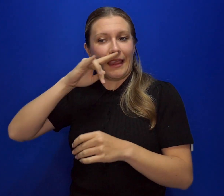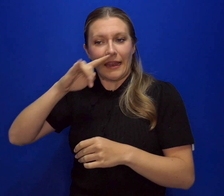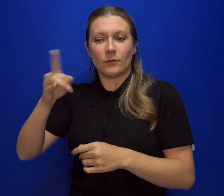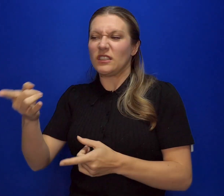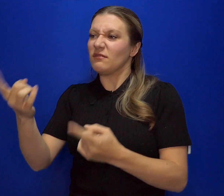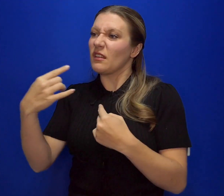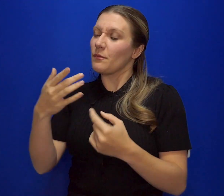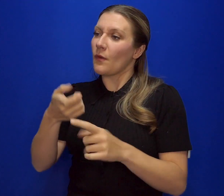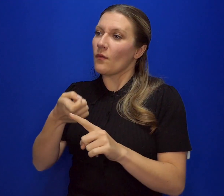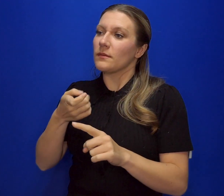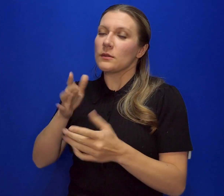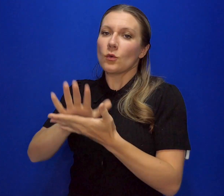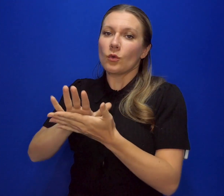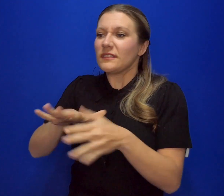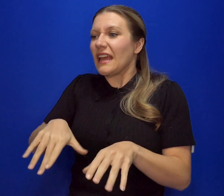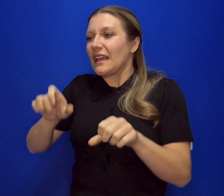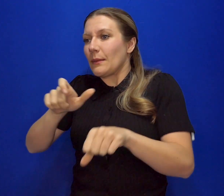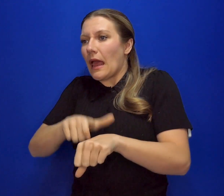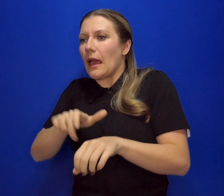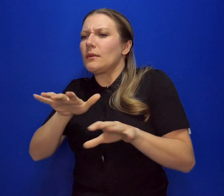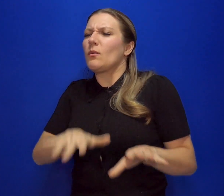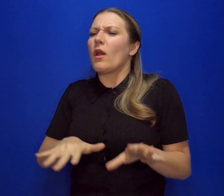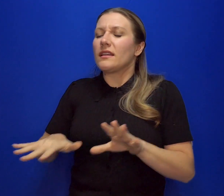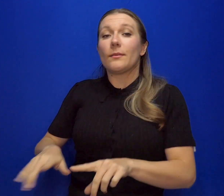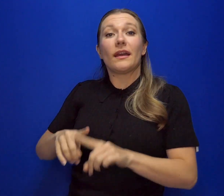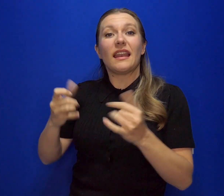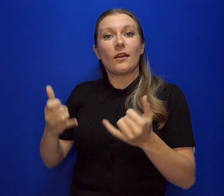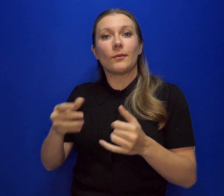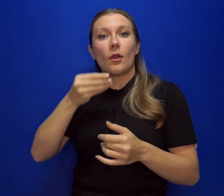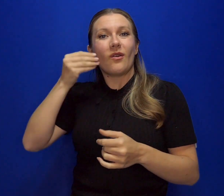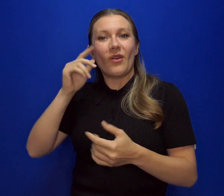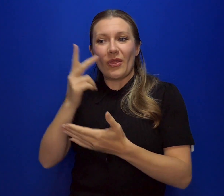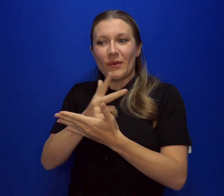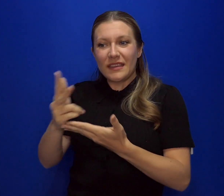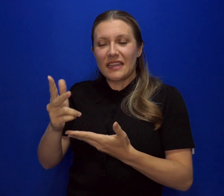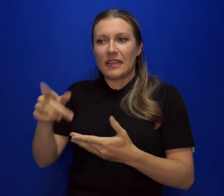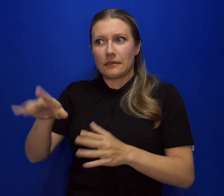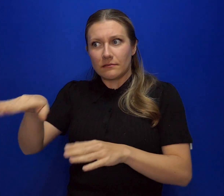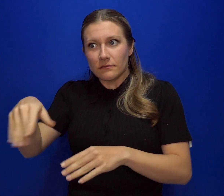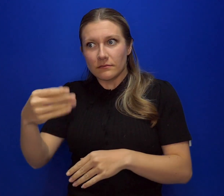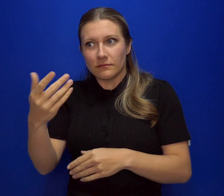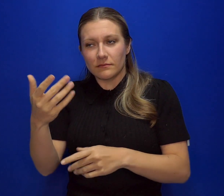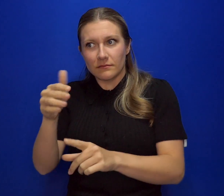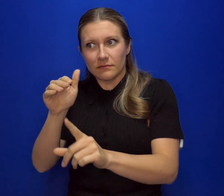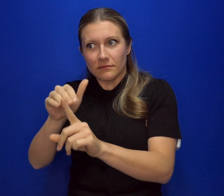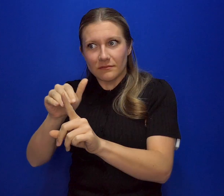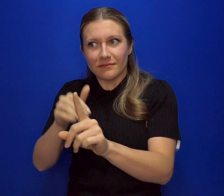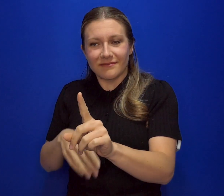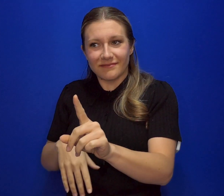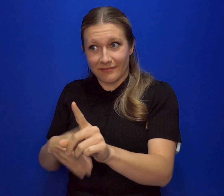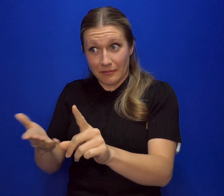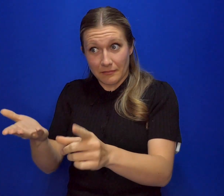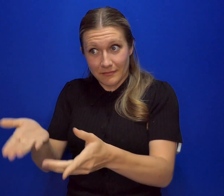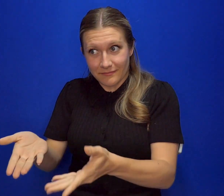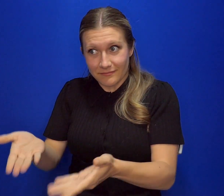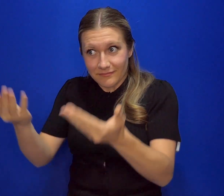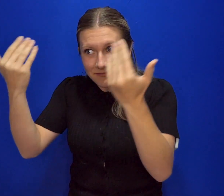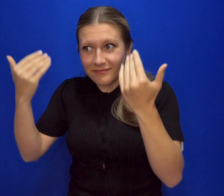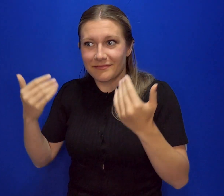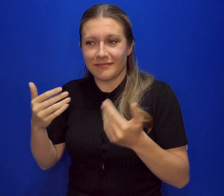home from school, like, just take a little time, decompress and everything. But now he's been home for about 3 weeks, and I had to go into him the other day and I'd be like, hey, let's get going